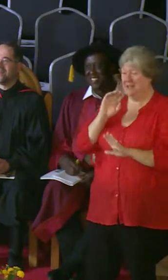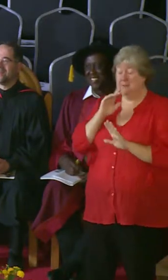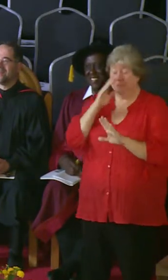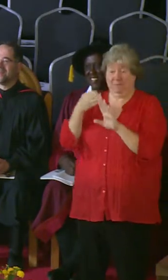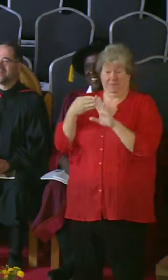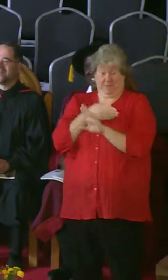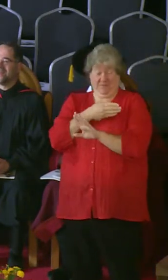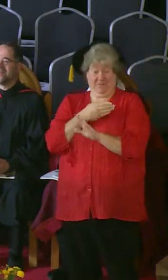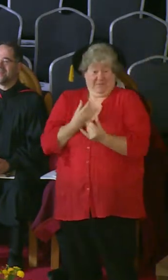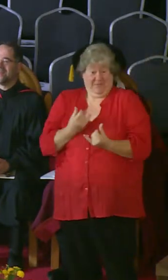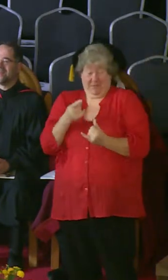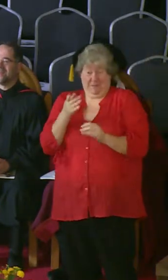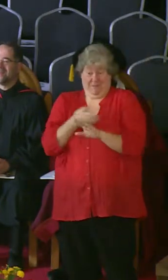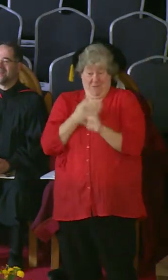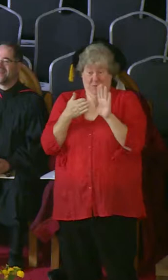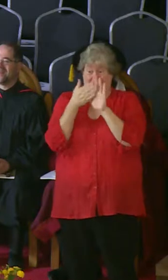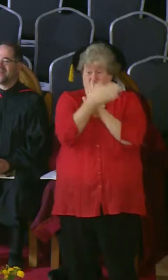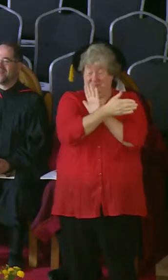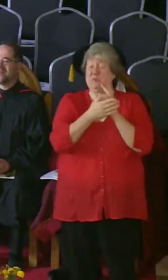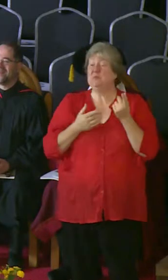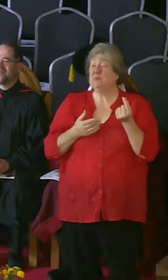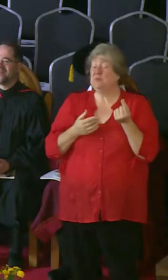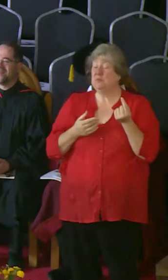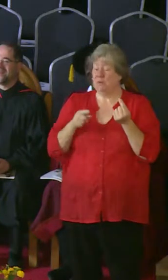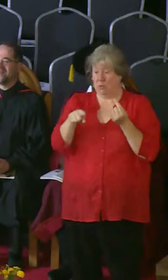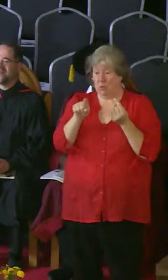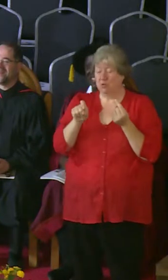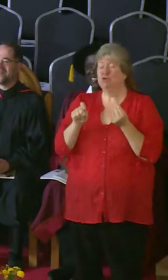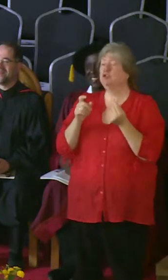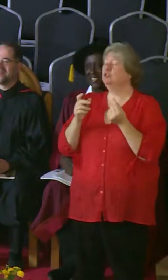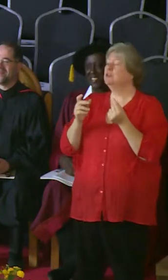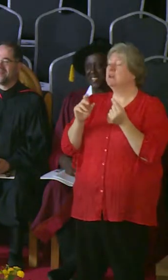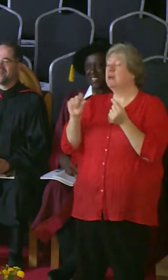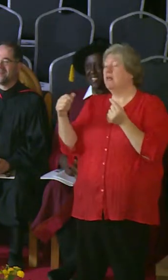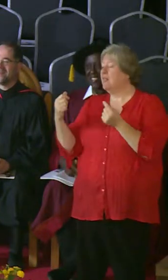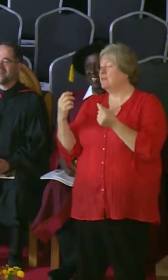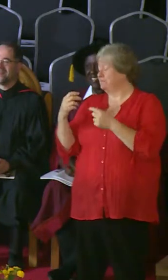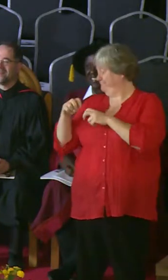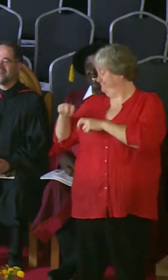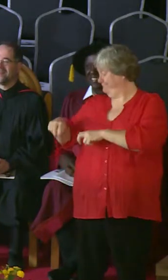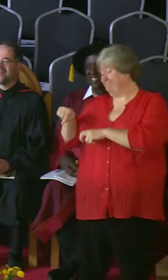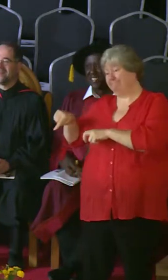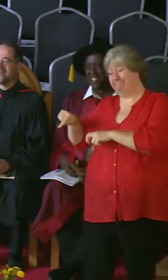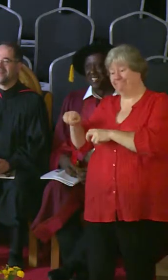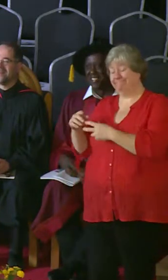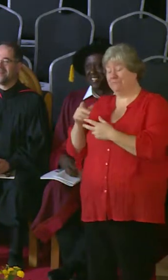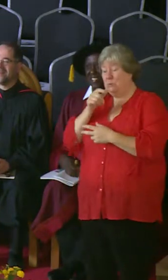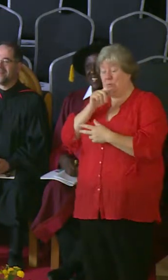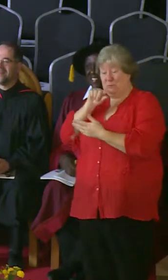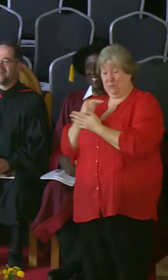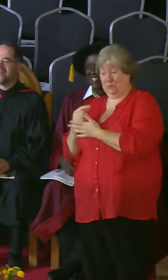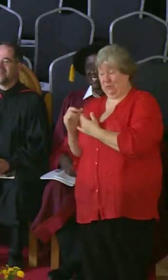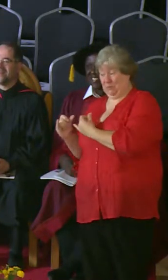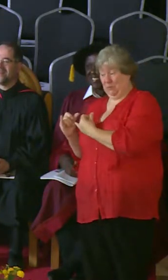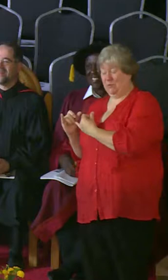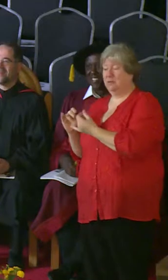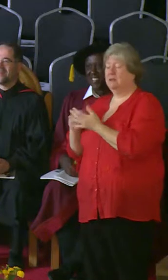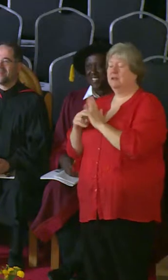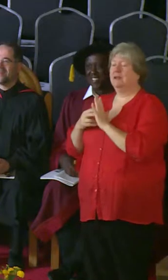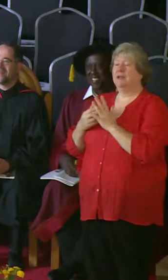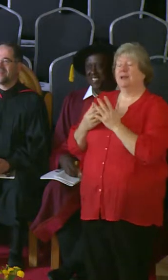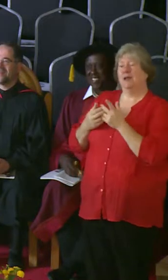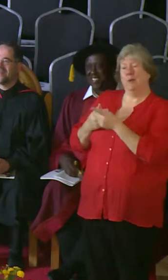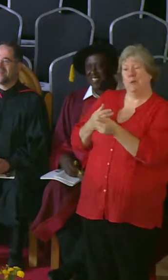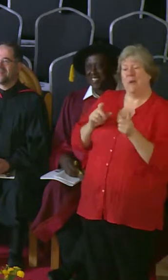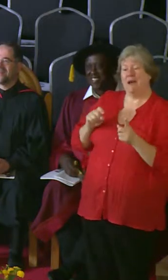Before you leave today, I would like you to speak to your fellow graduates sitting next to you and describe to them the